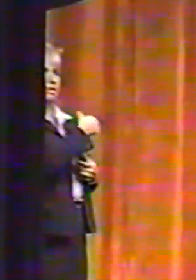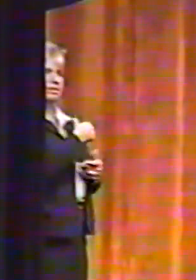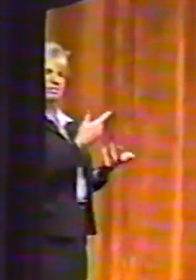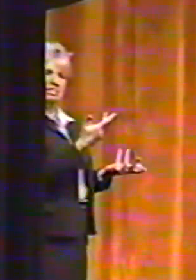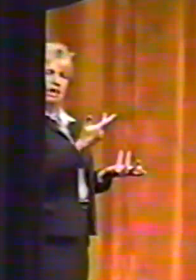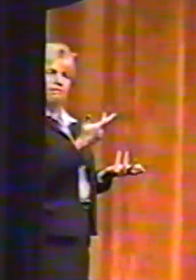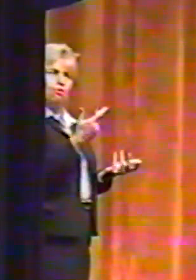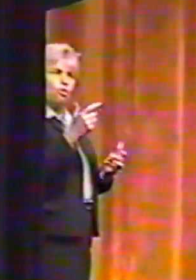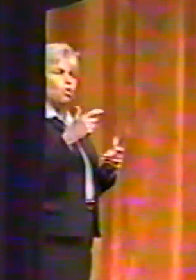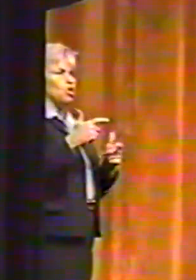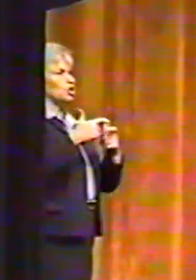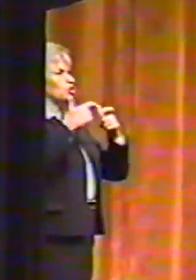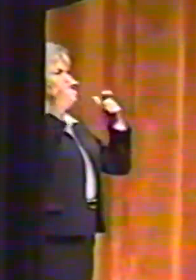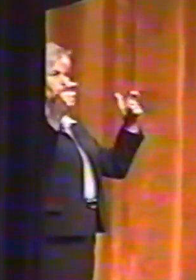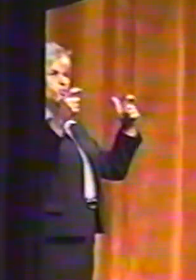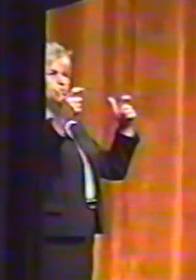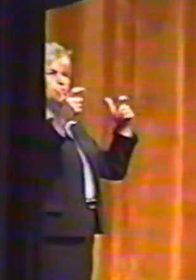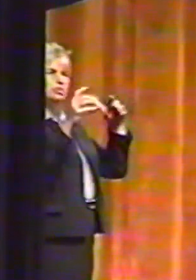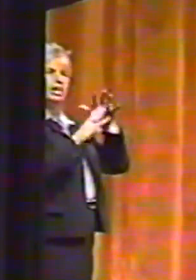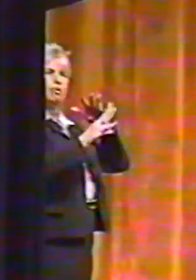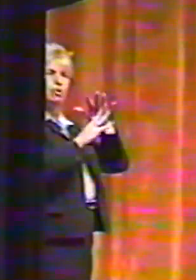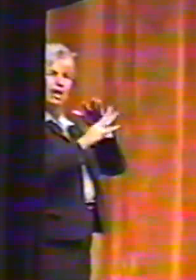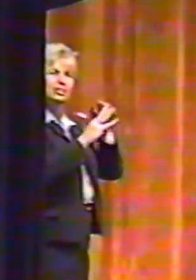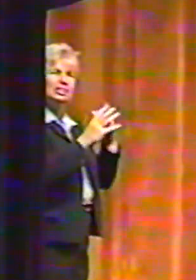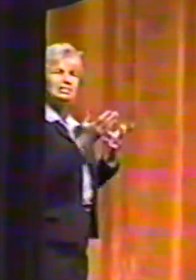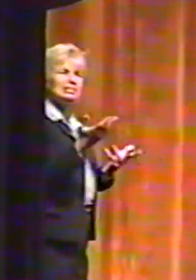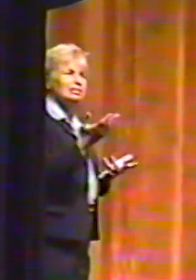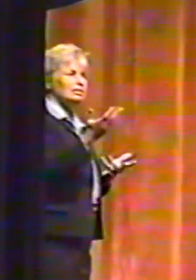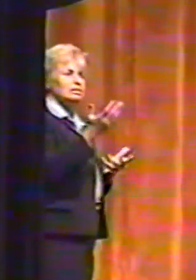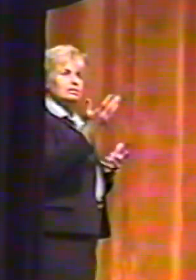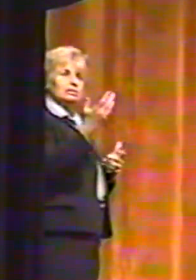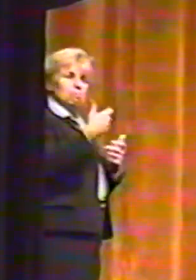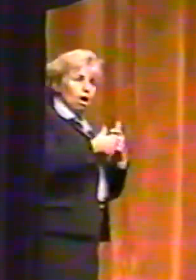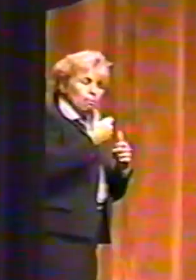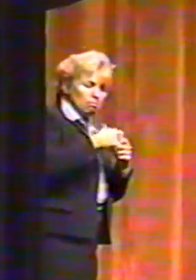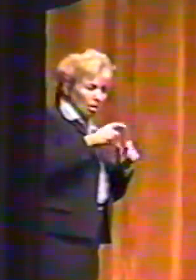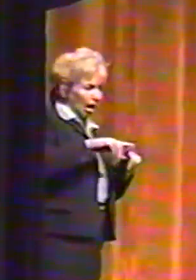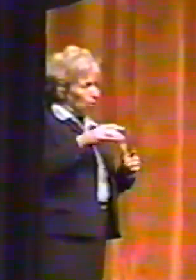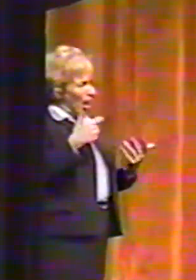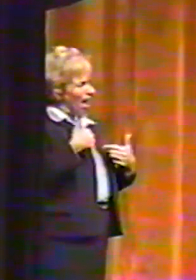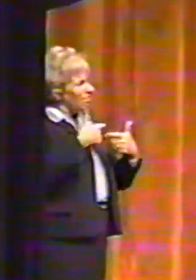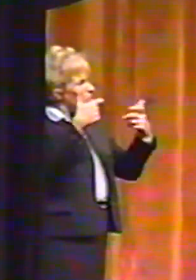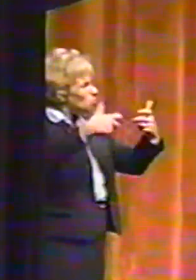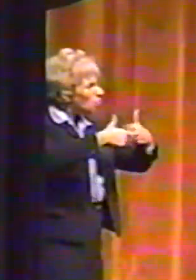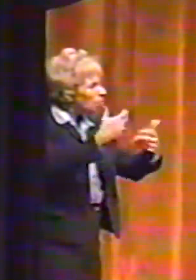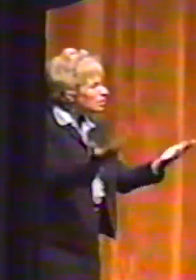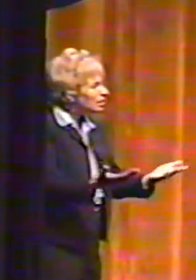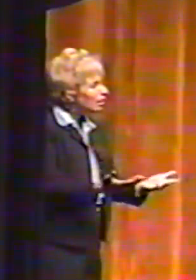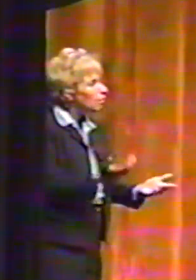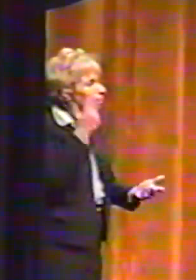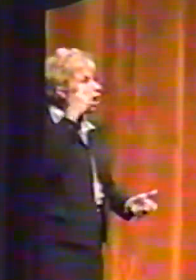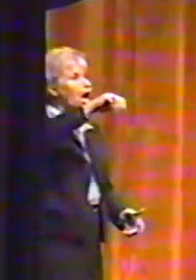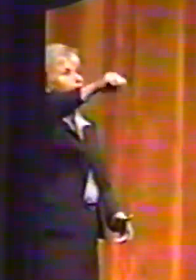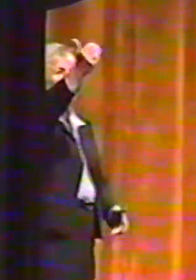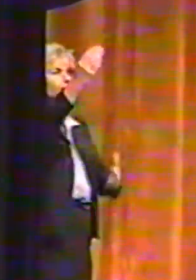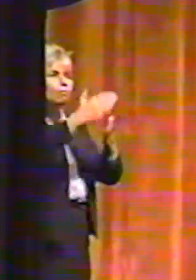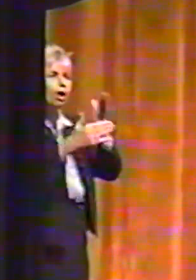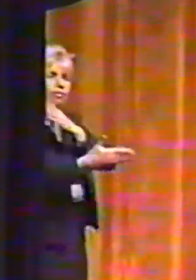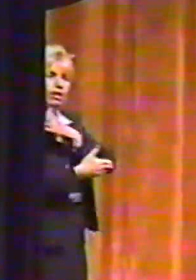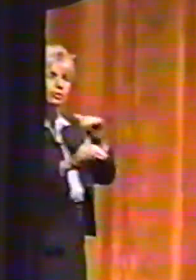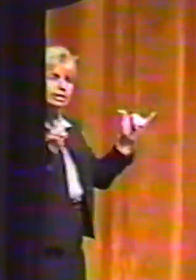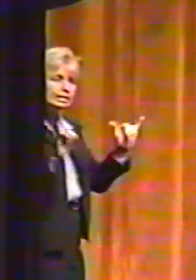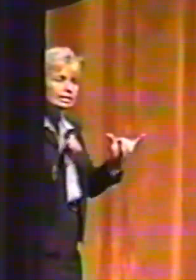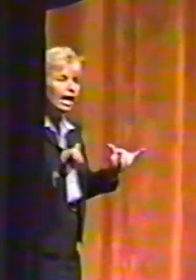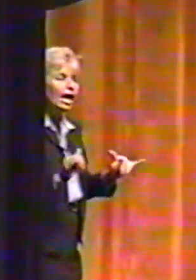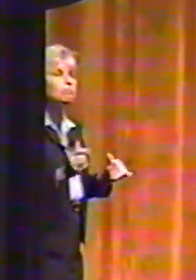problems, and yet we have these problems here. How about other parts of the country? So they came to me, and they came to another reporter at the paper,